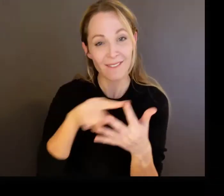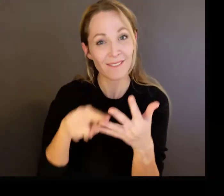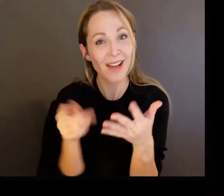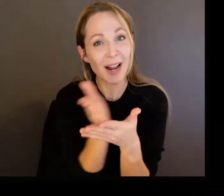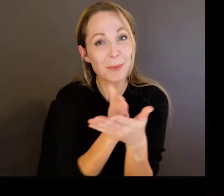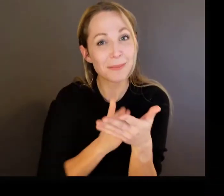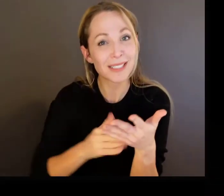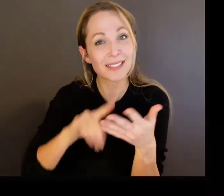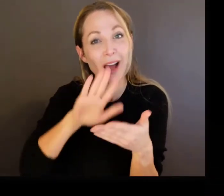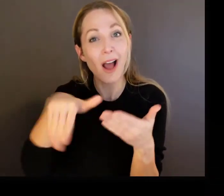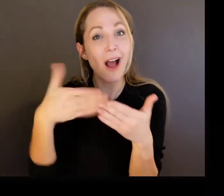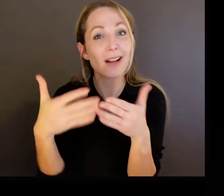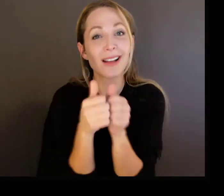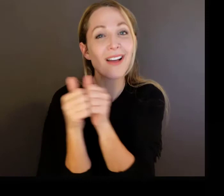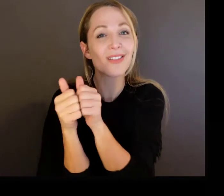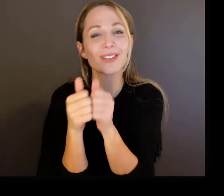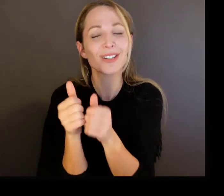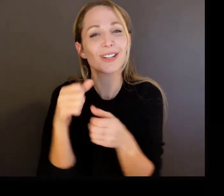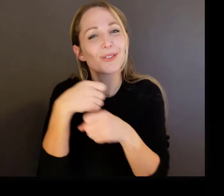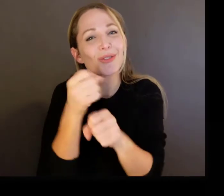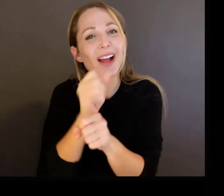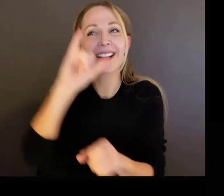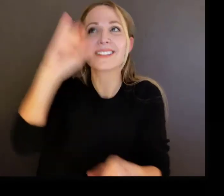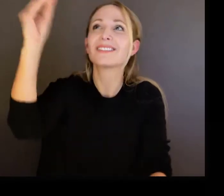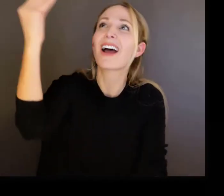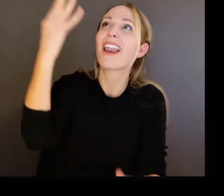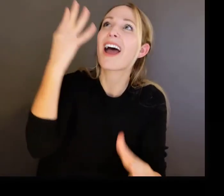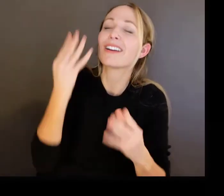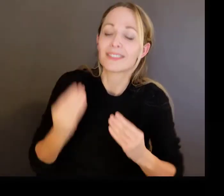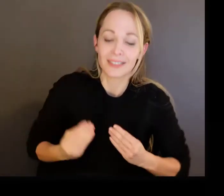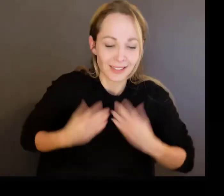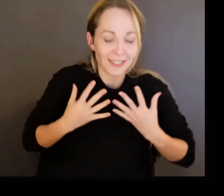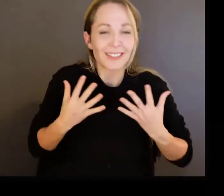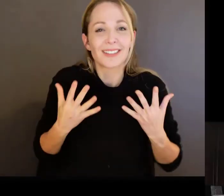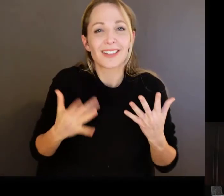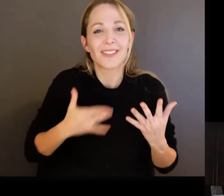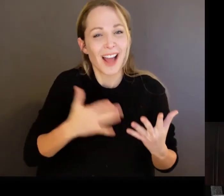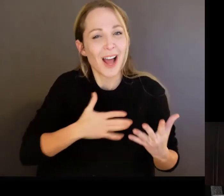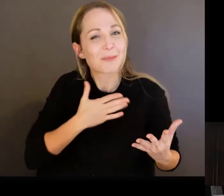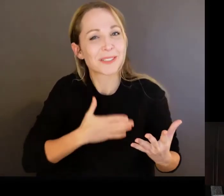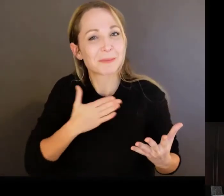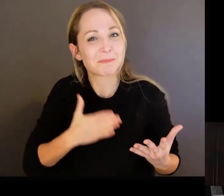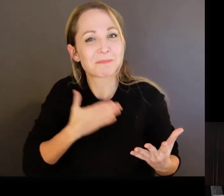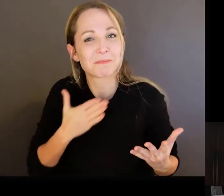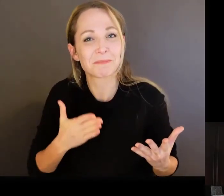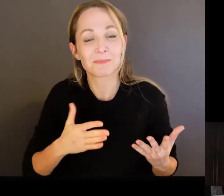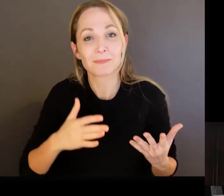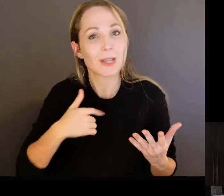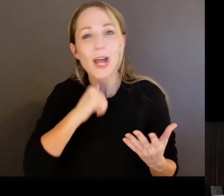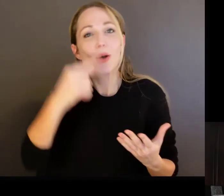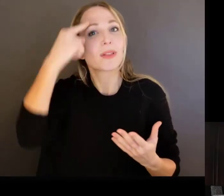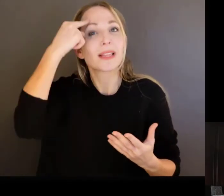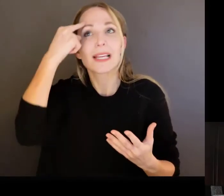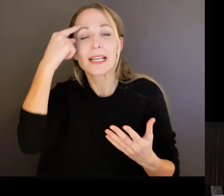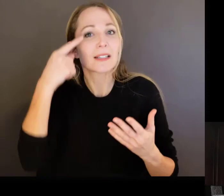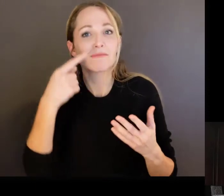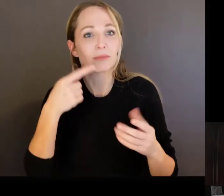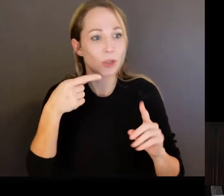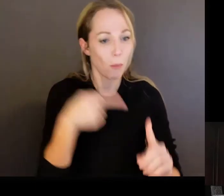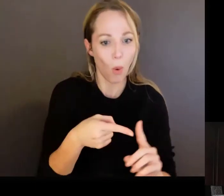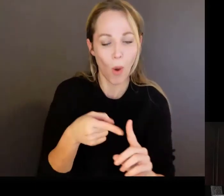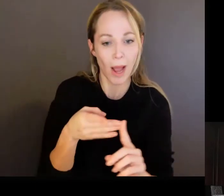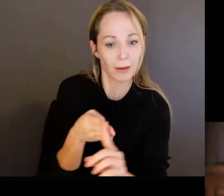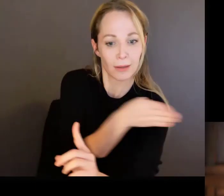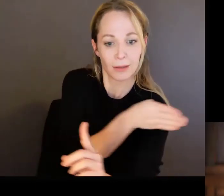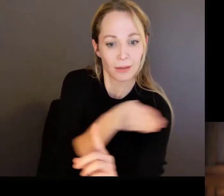together create that sunlight, happiness. I don't think there is a point before which one